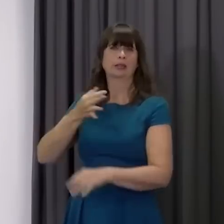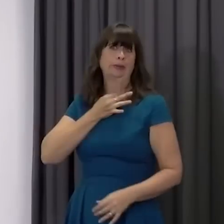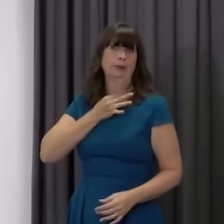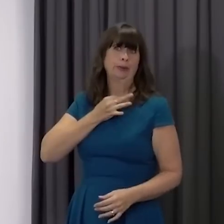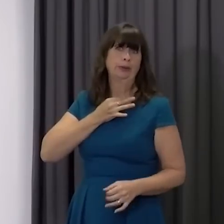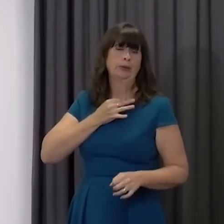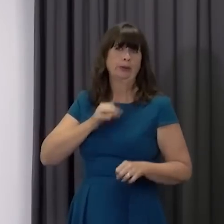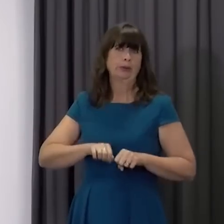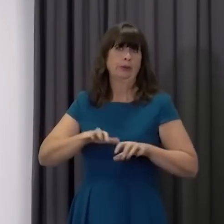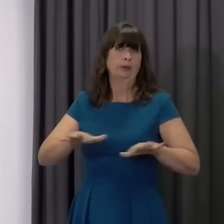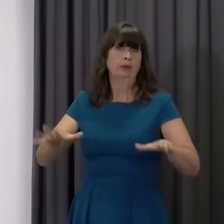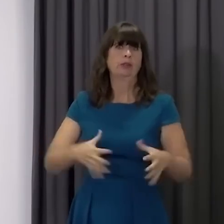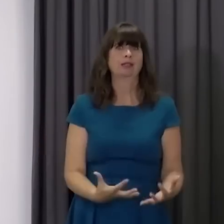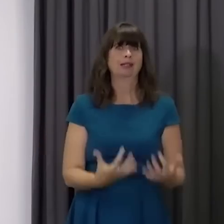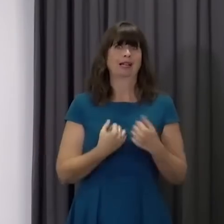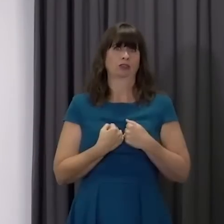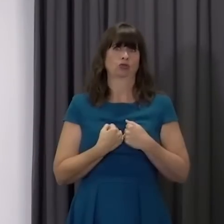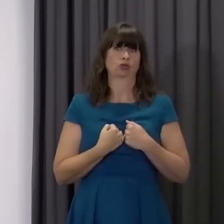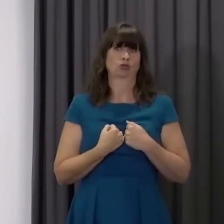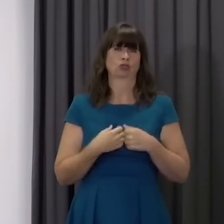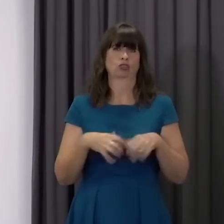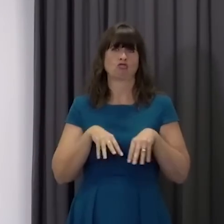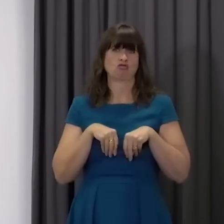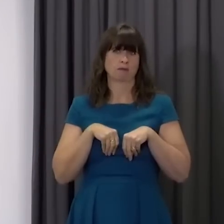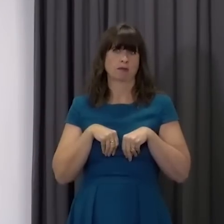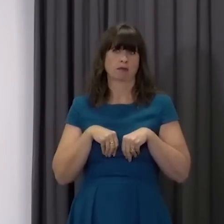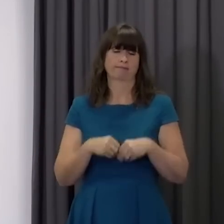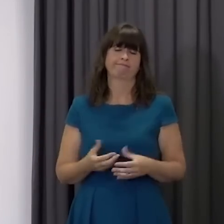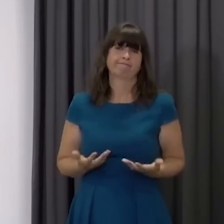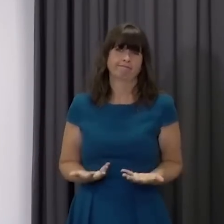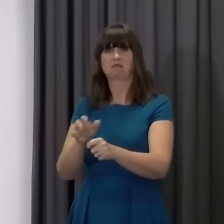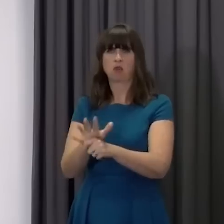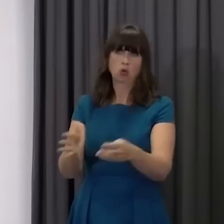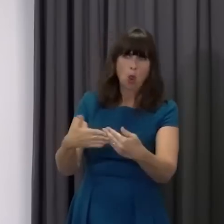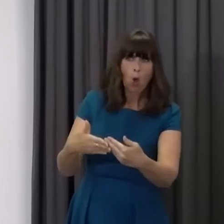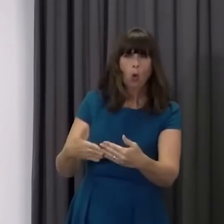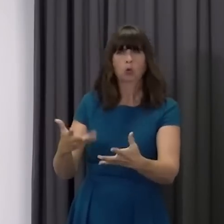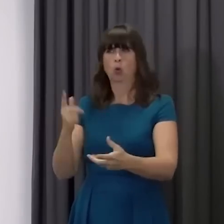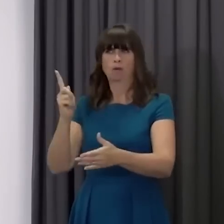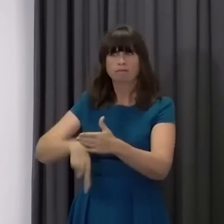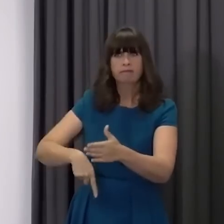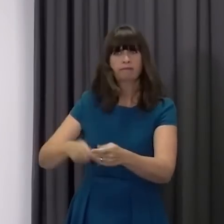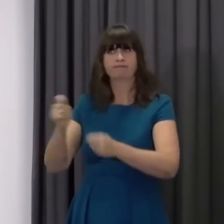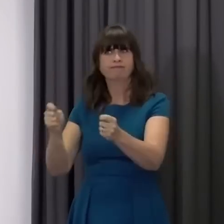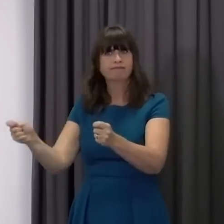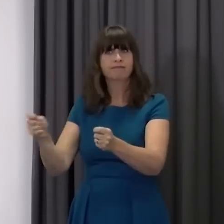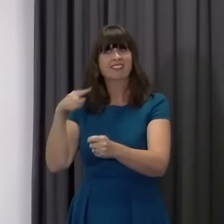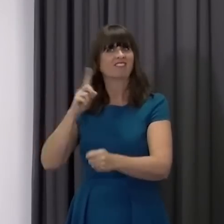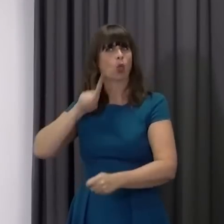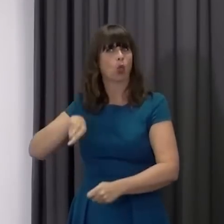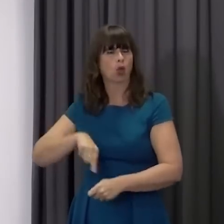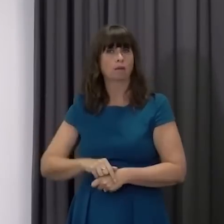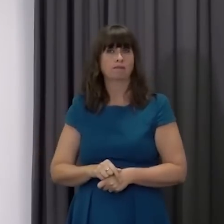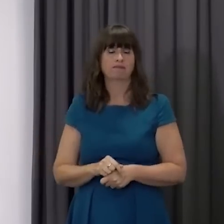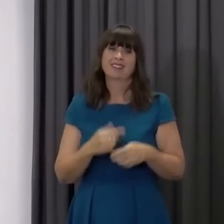that we could catch coronavirus or spread it to others. We're now asking the hospitality